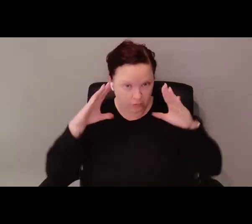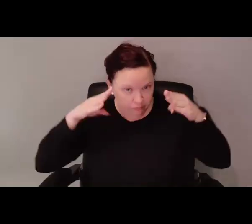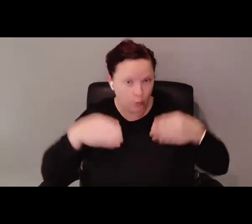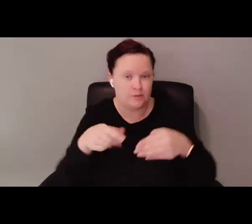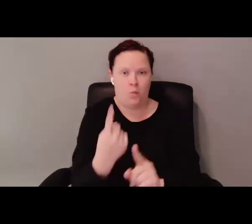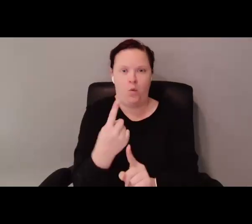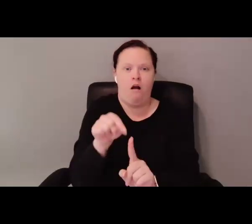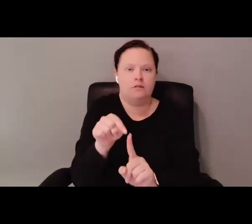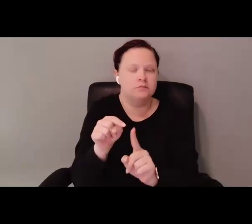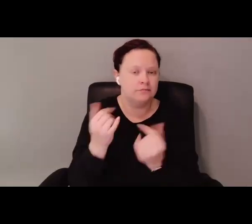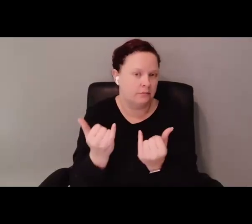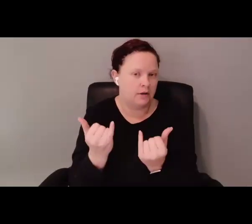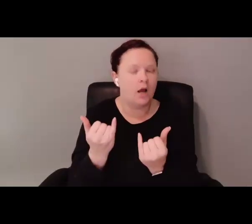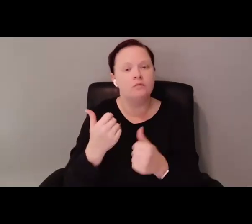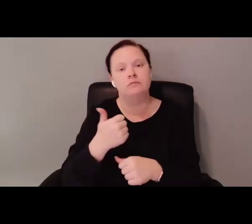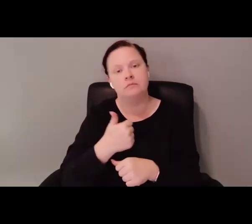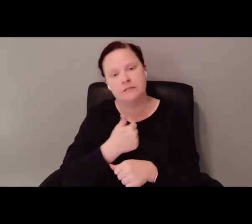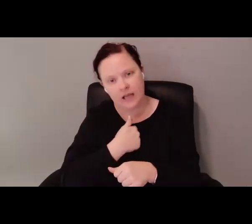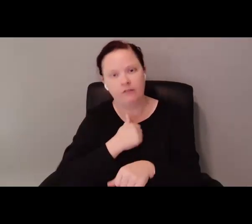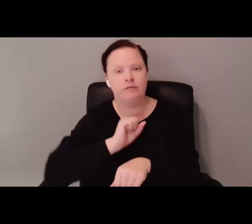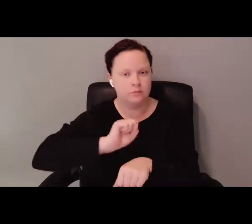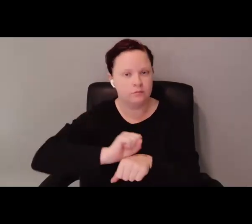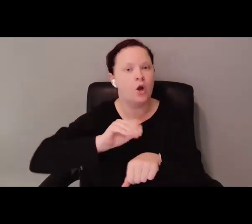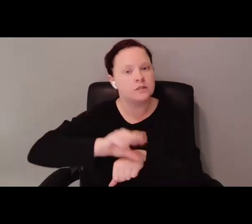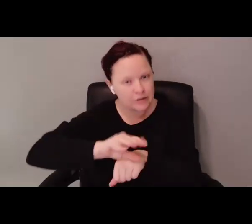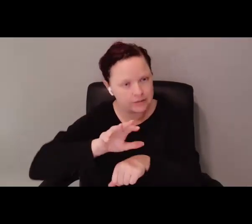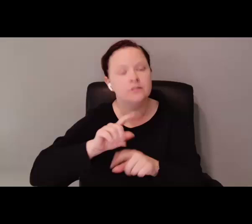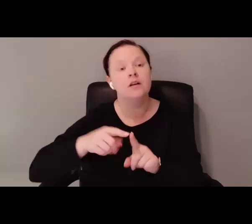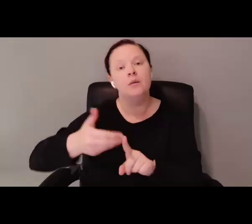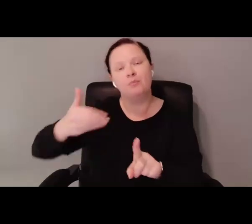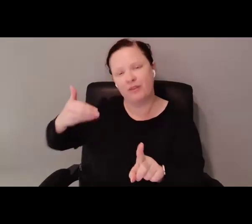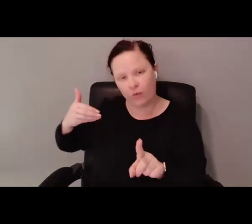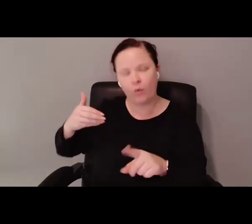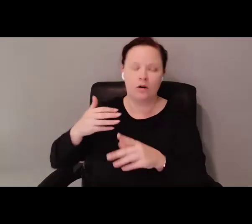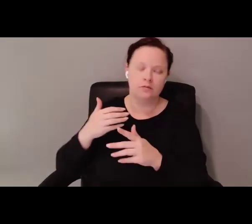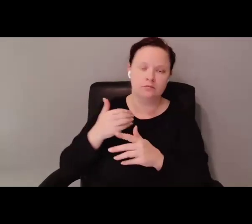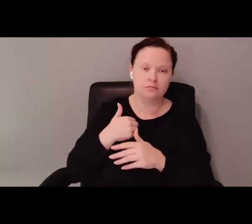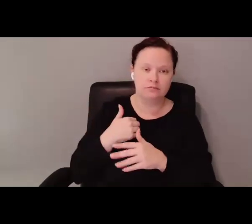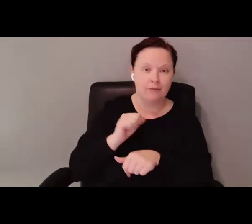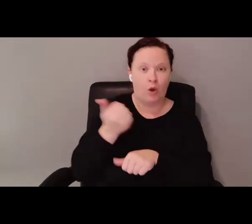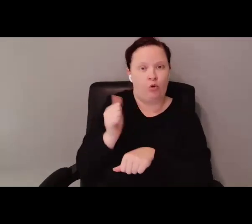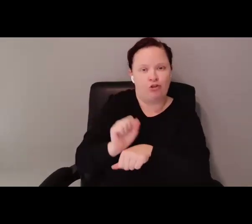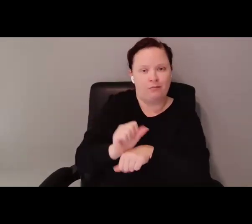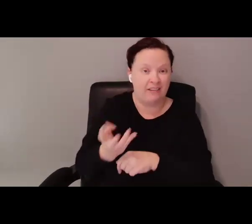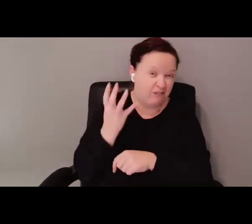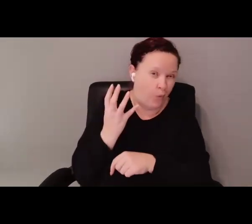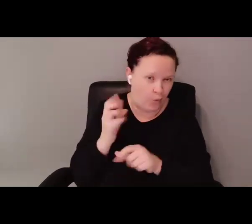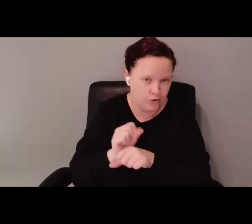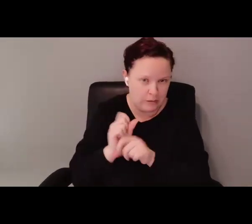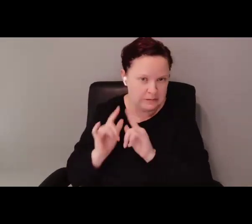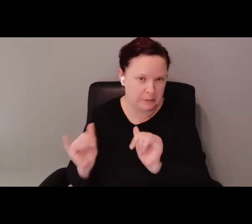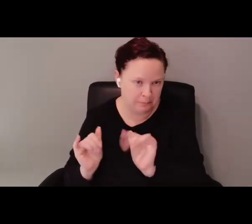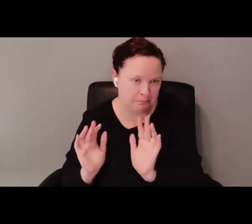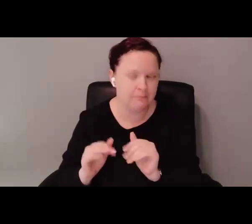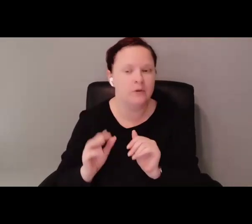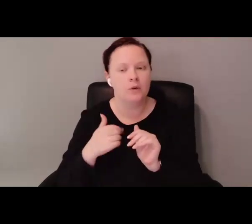self-employment consulting, but before that I had a few other jobs, like four of them. So at the same time. So